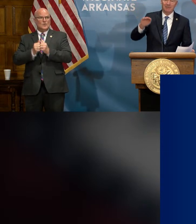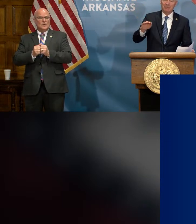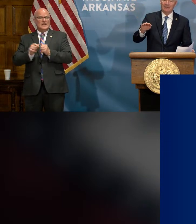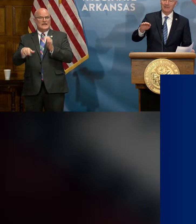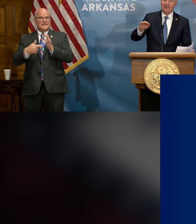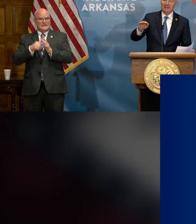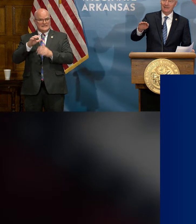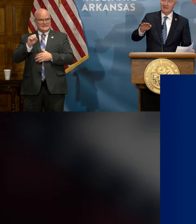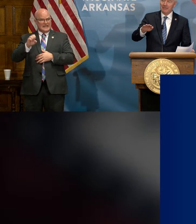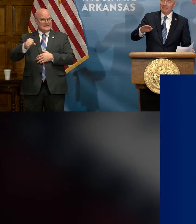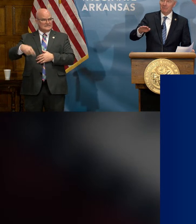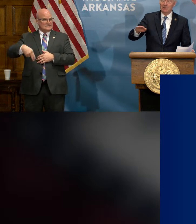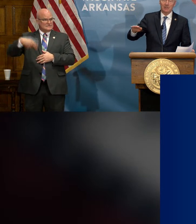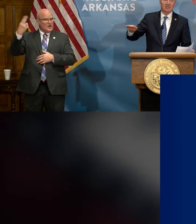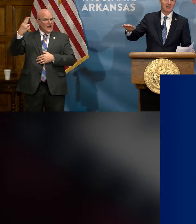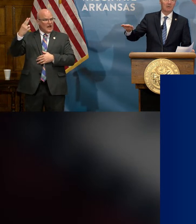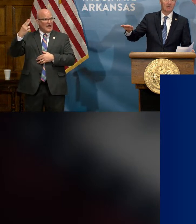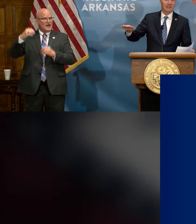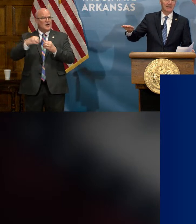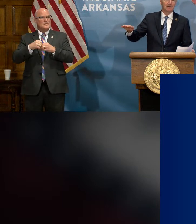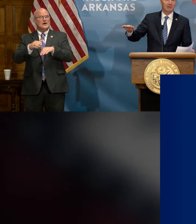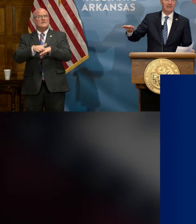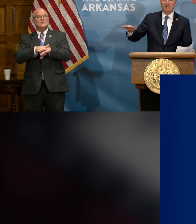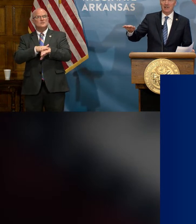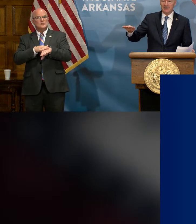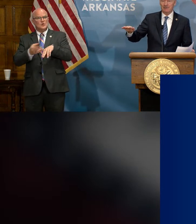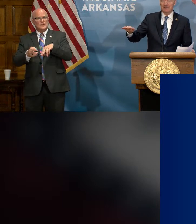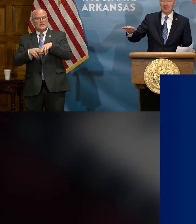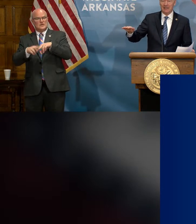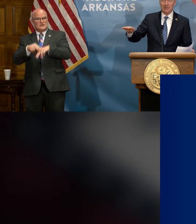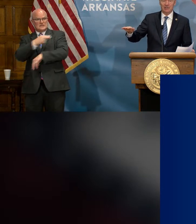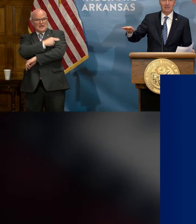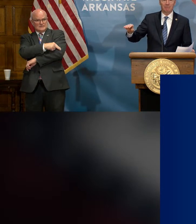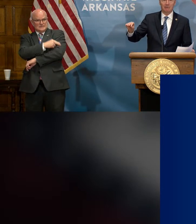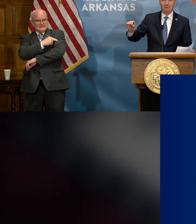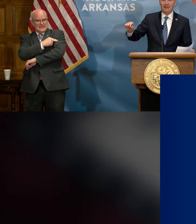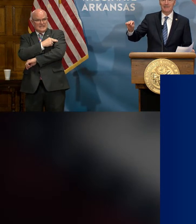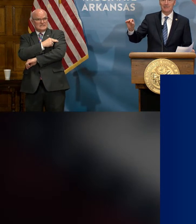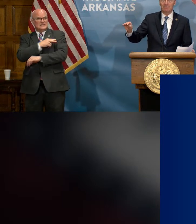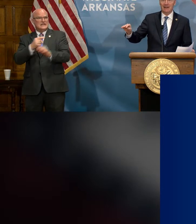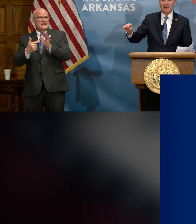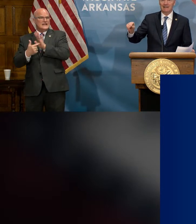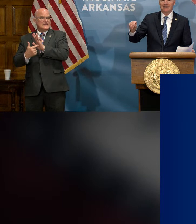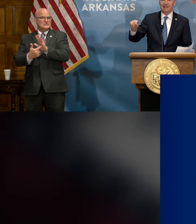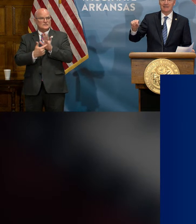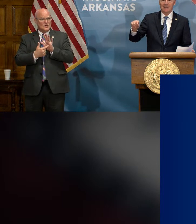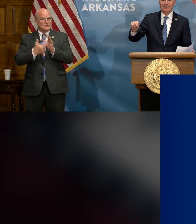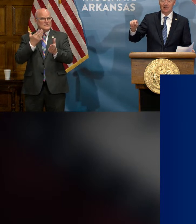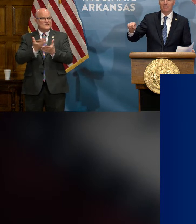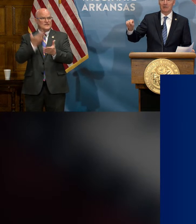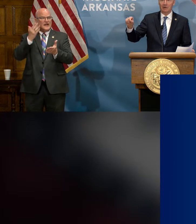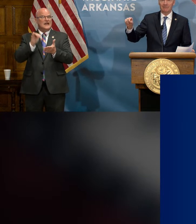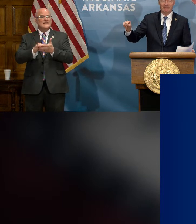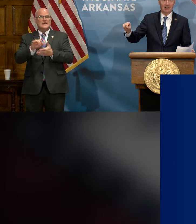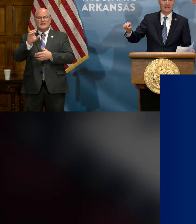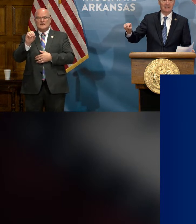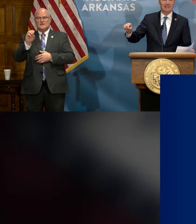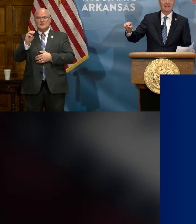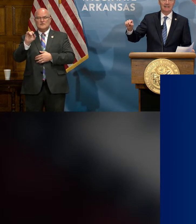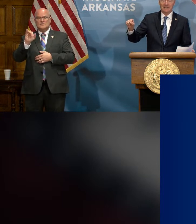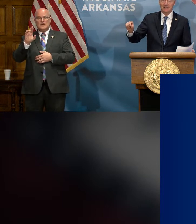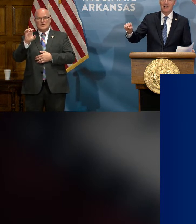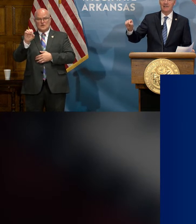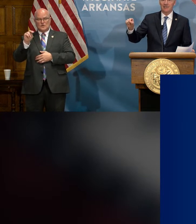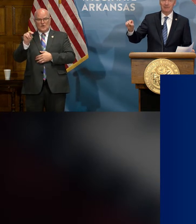cases, but the much slower increase in hospitalization reflects the fact that the Omicron